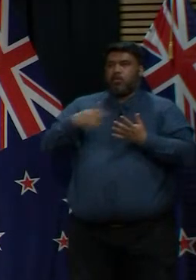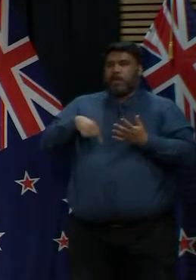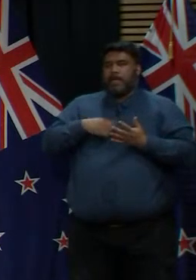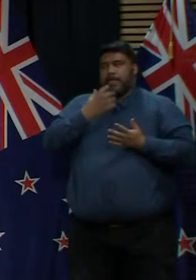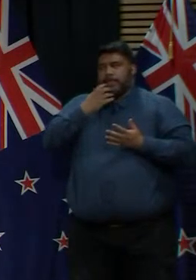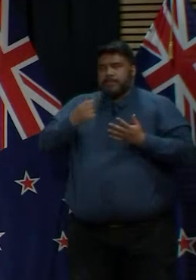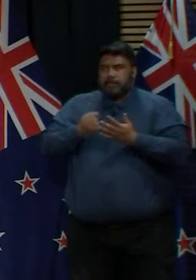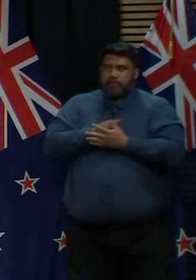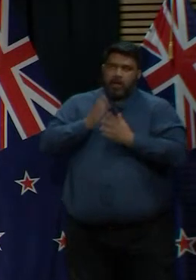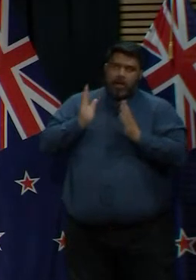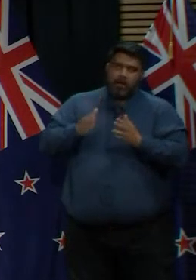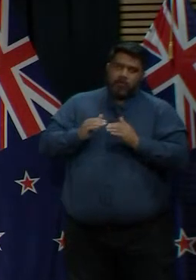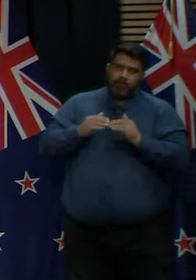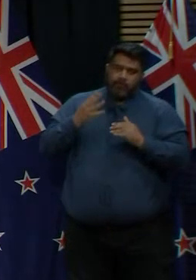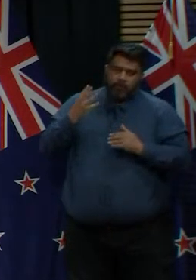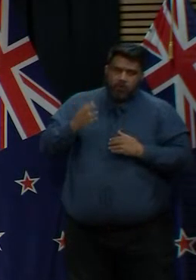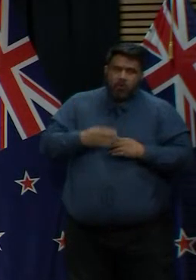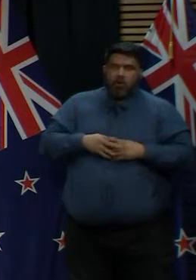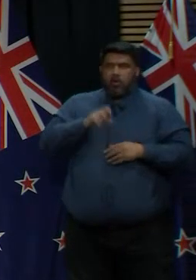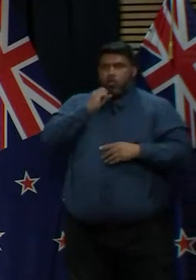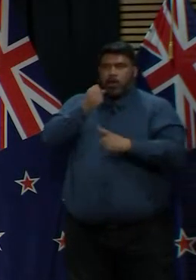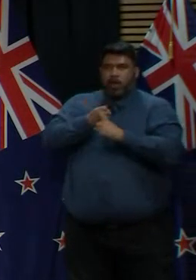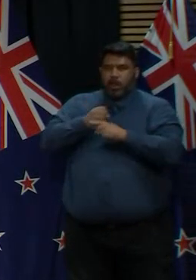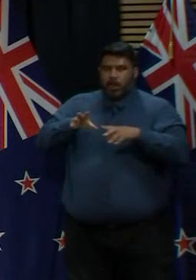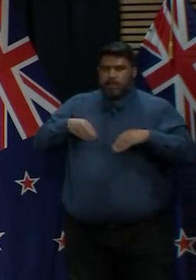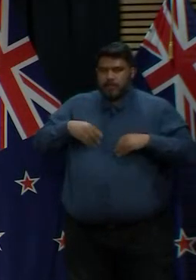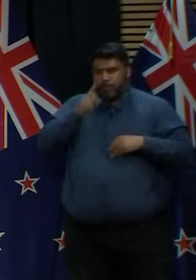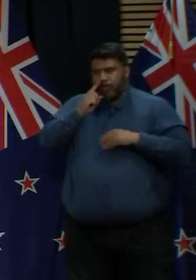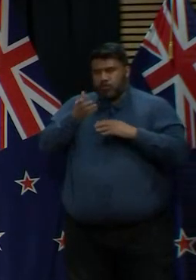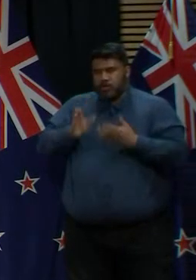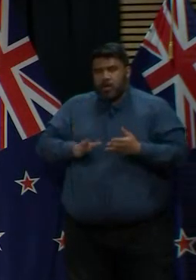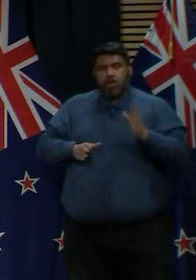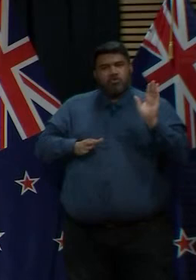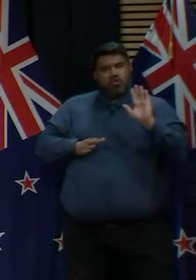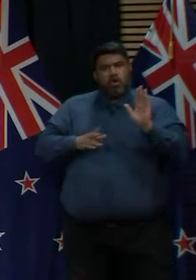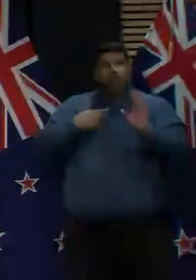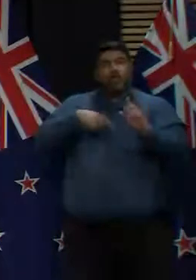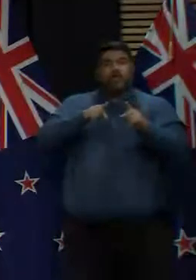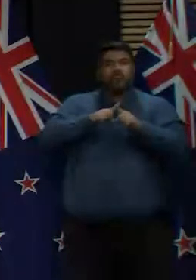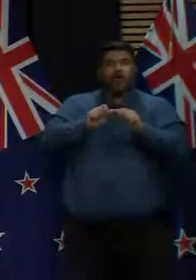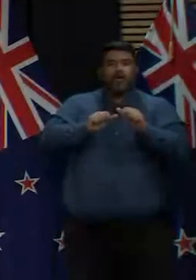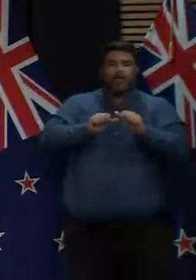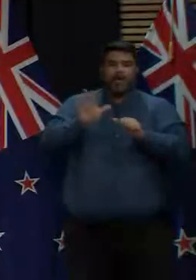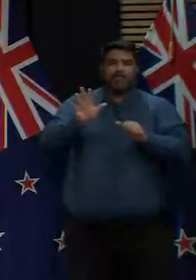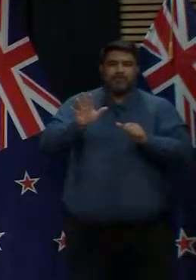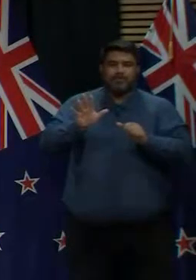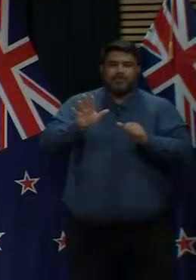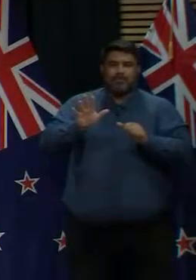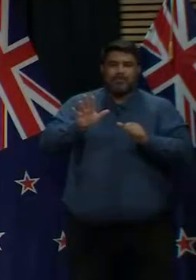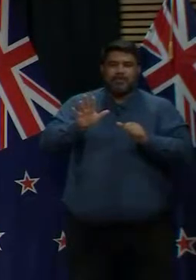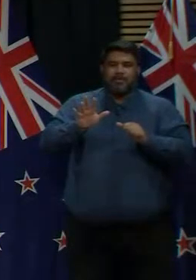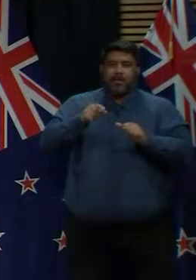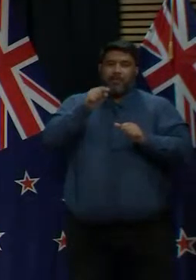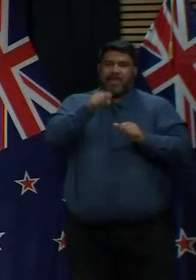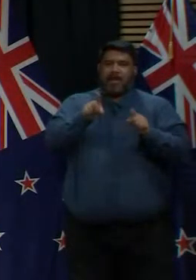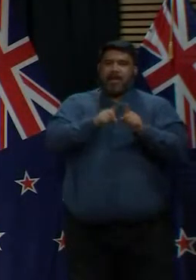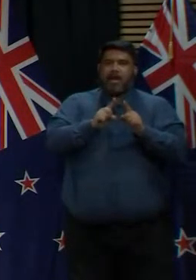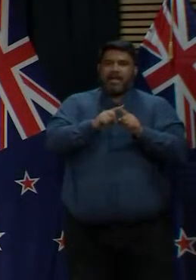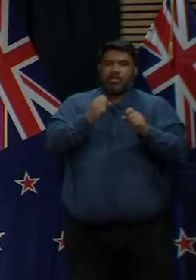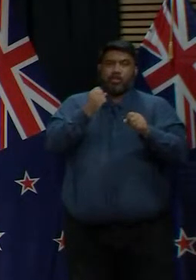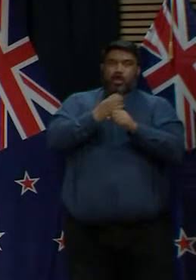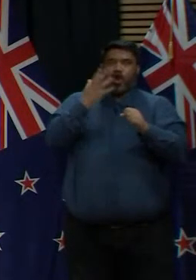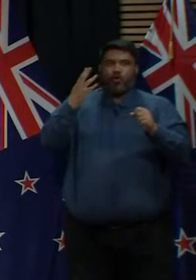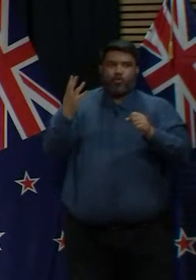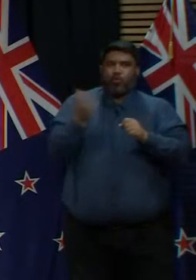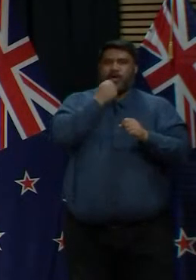kinds of impacts on people's lives, but it means that we should strive for high vaccine. That is going to be the golden ticket for New Zealand. It